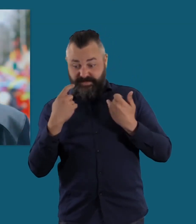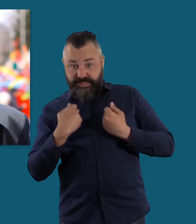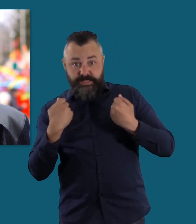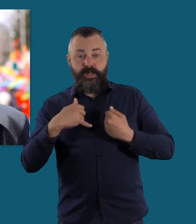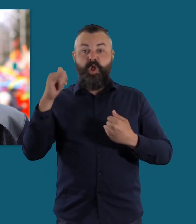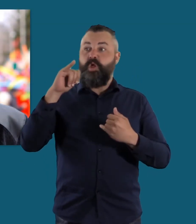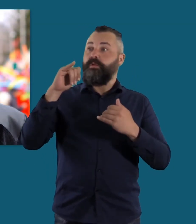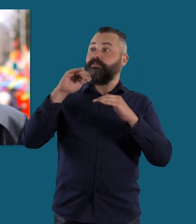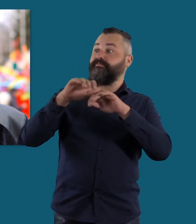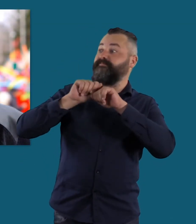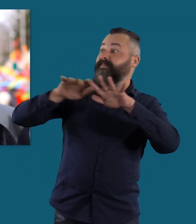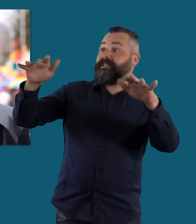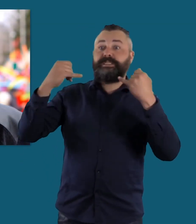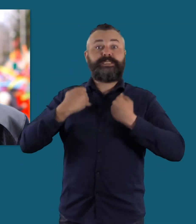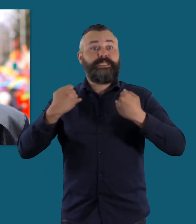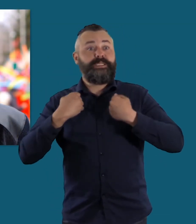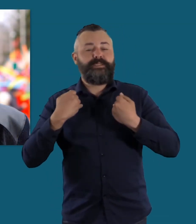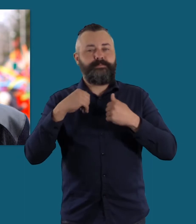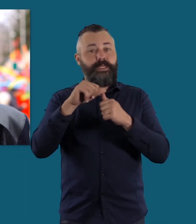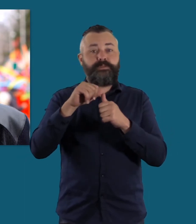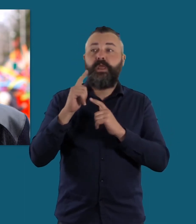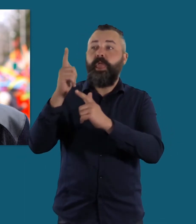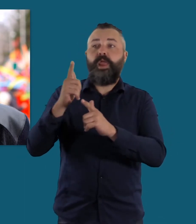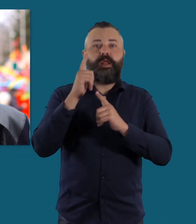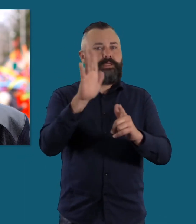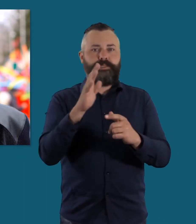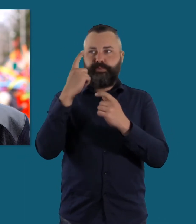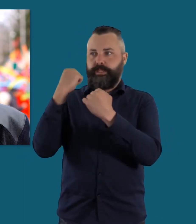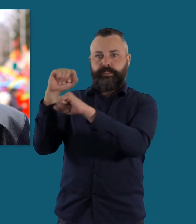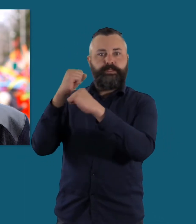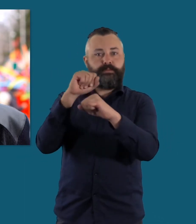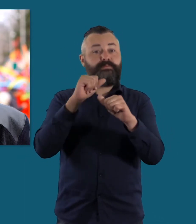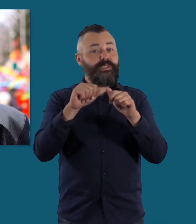In the event of a pandemic, please try to stay at home to avoid getting infected.